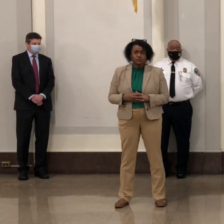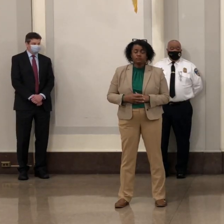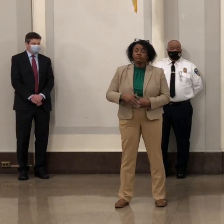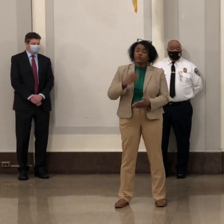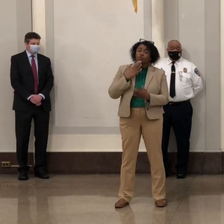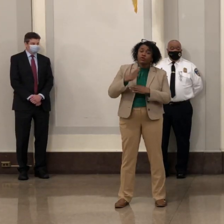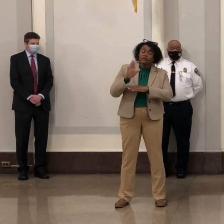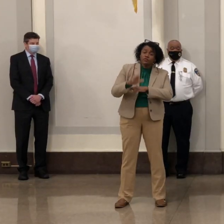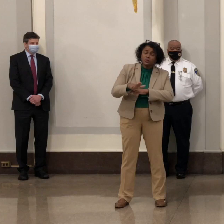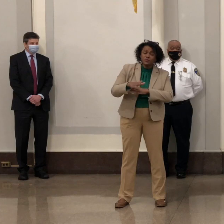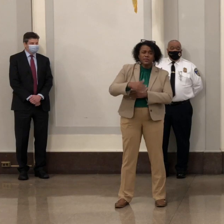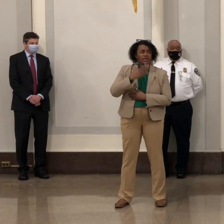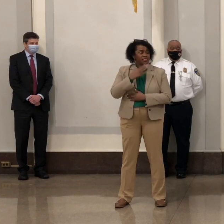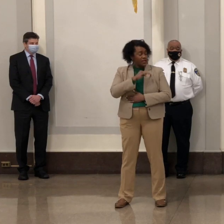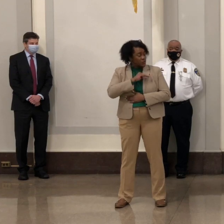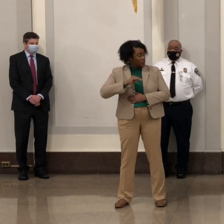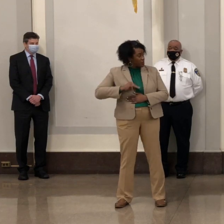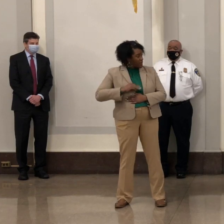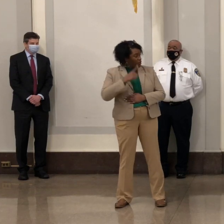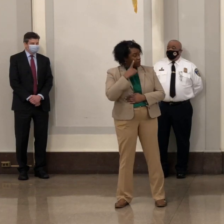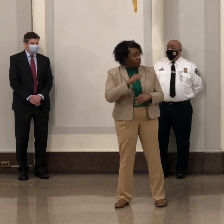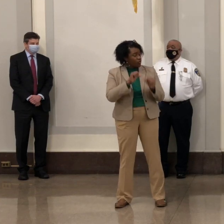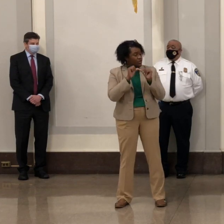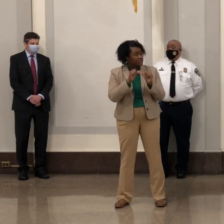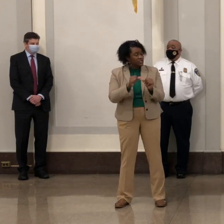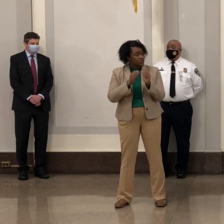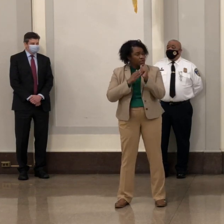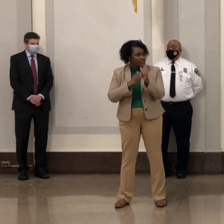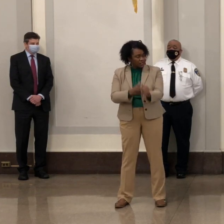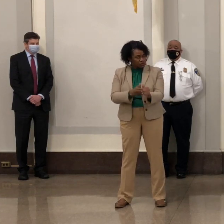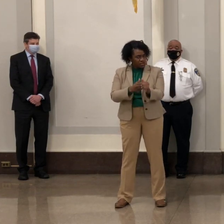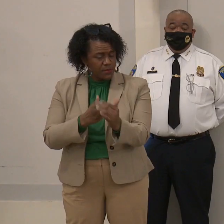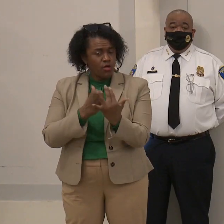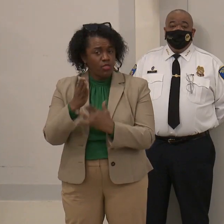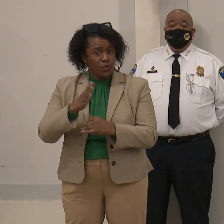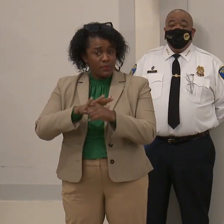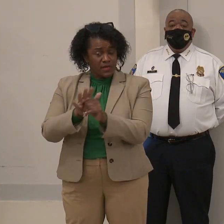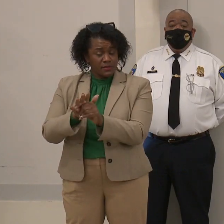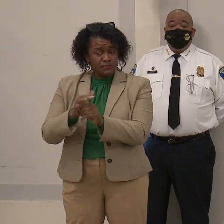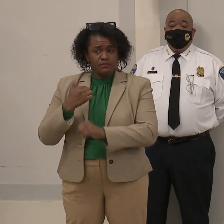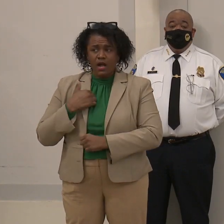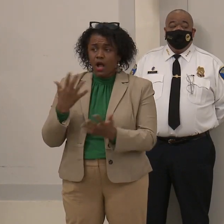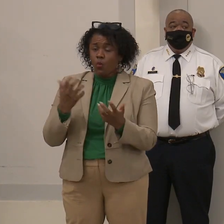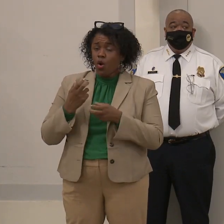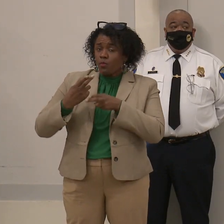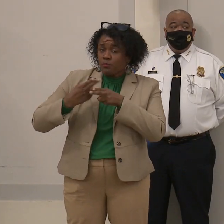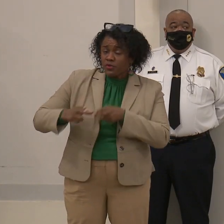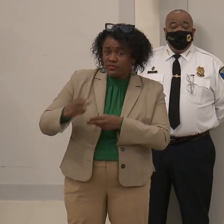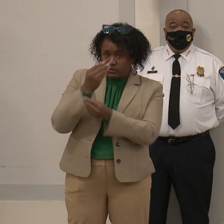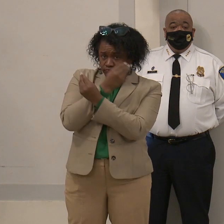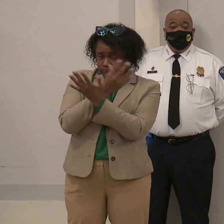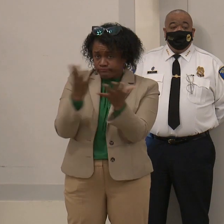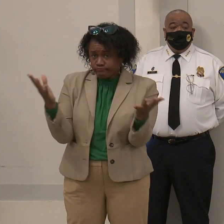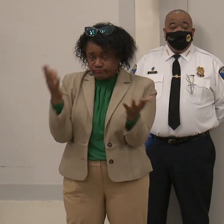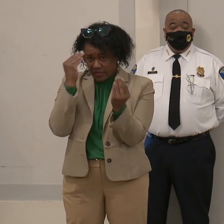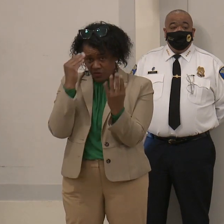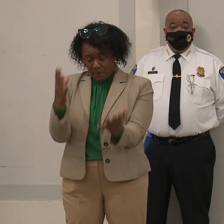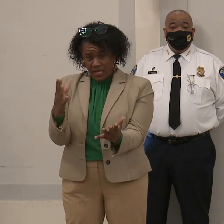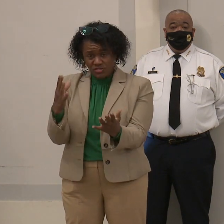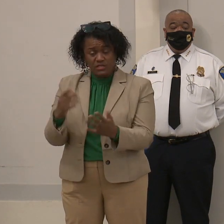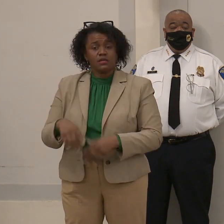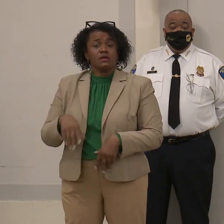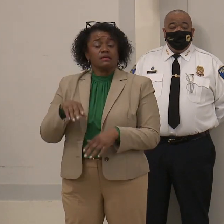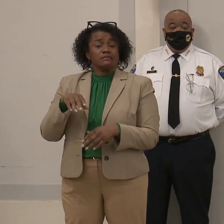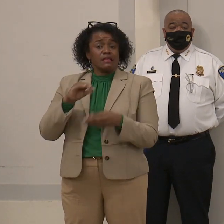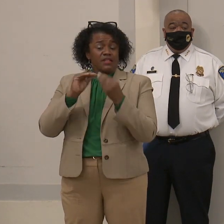Good afternoon, and thank you, Mayor Scott, for your continued leadership during this pandemic. I'd like to briefly share the data on our key COVID-19